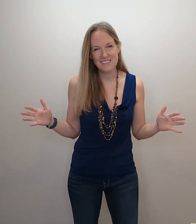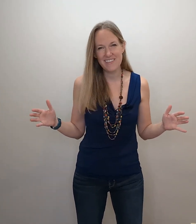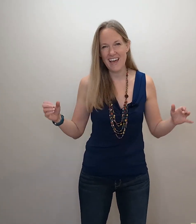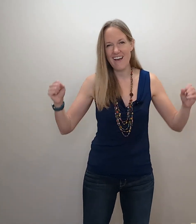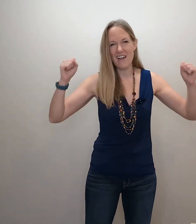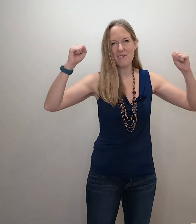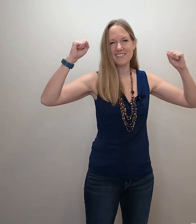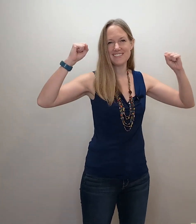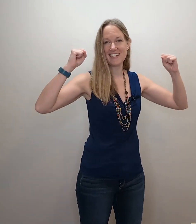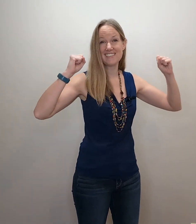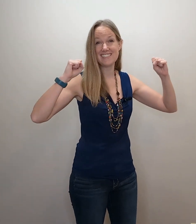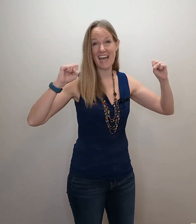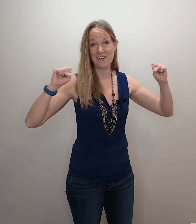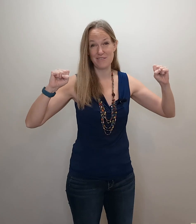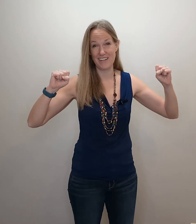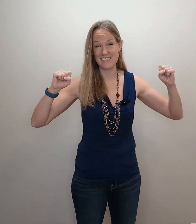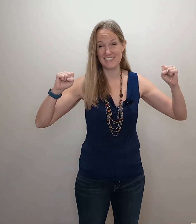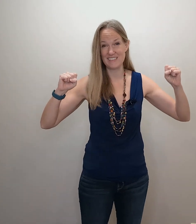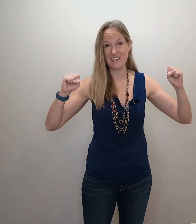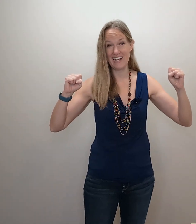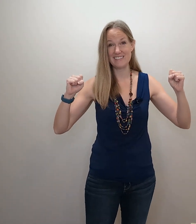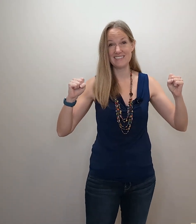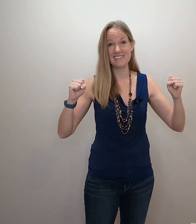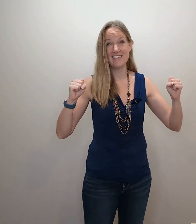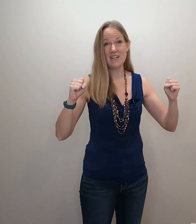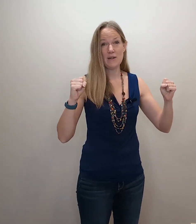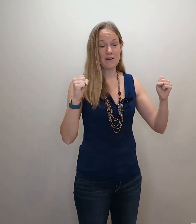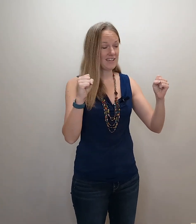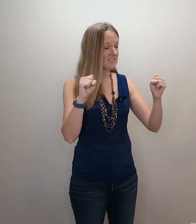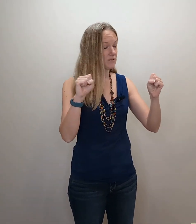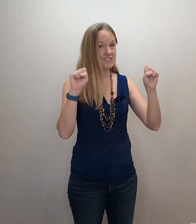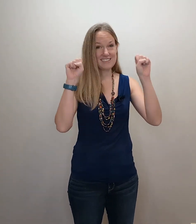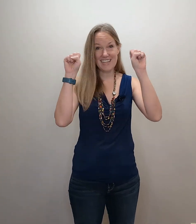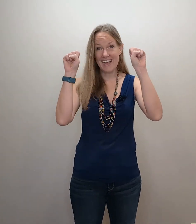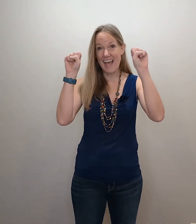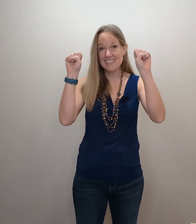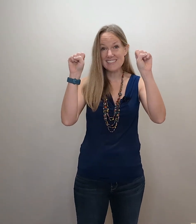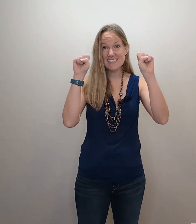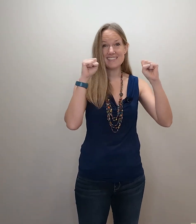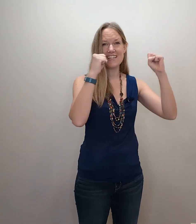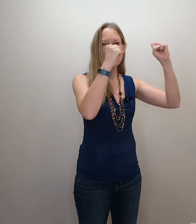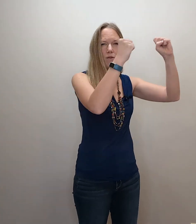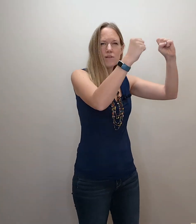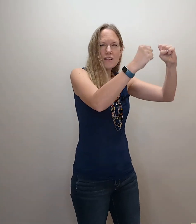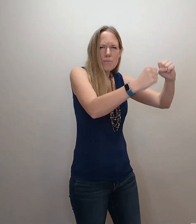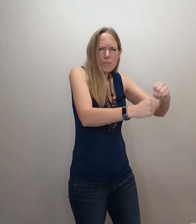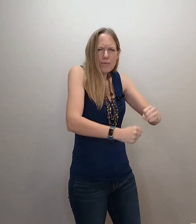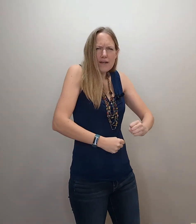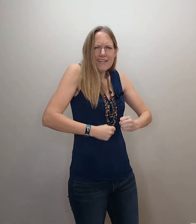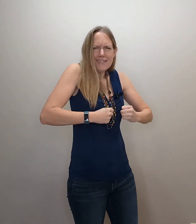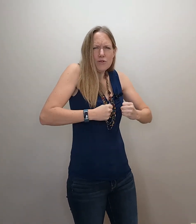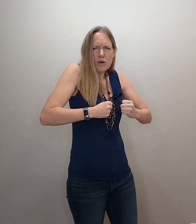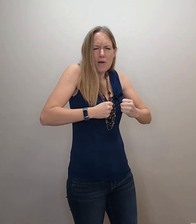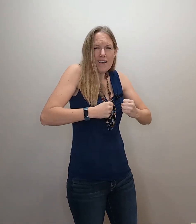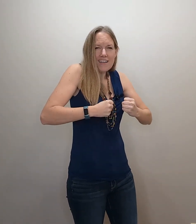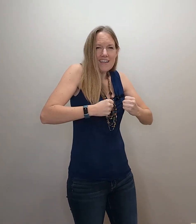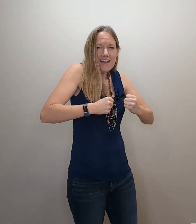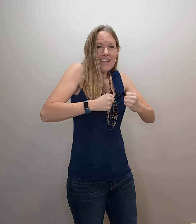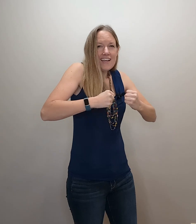of that, I want to sign sacrifice their crowns, right? So we're going to take S's. We're going to bring it into our body, and